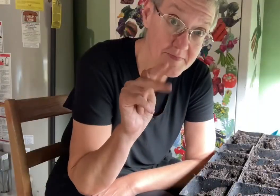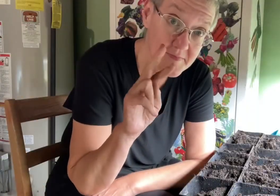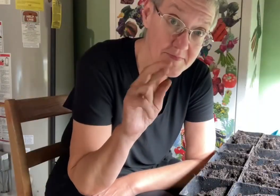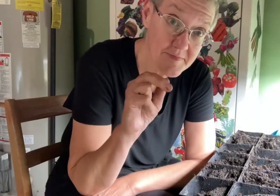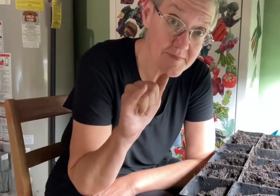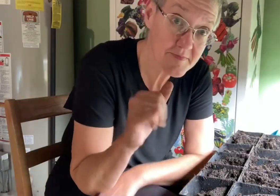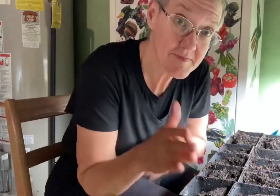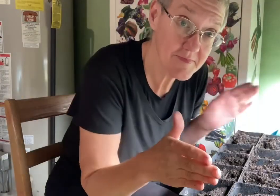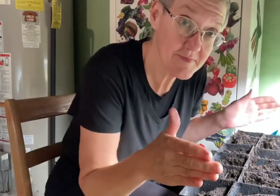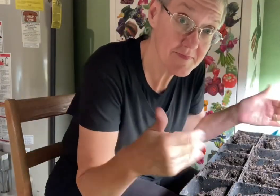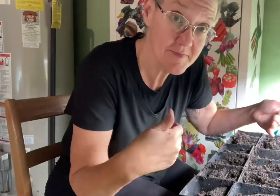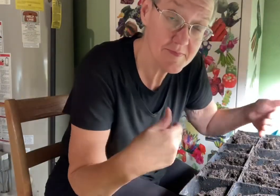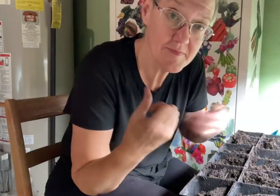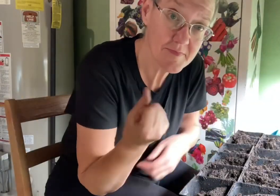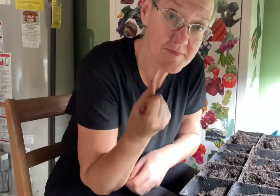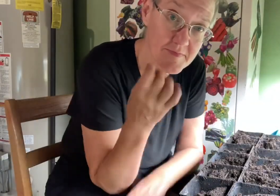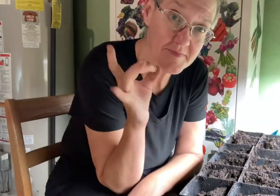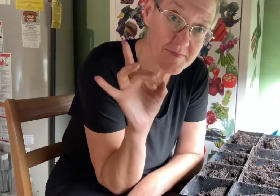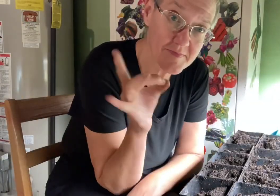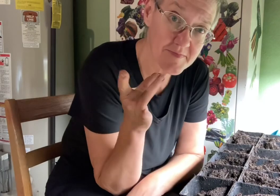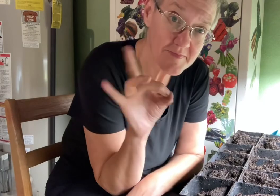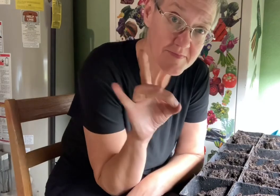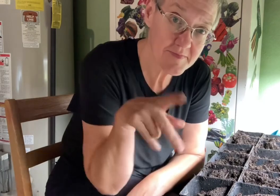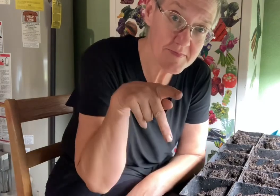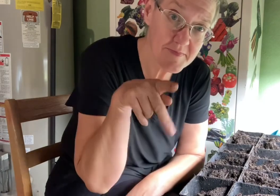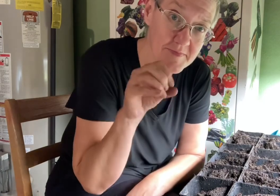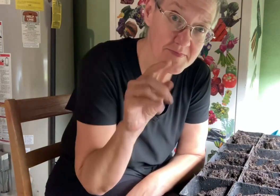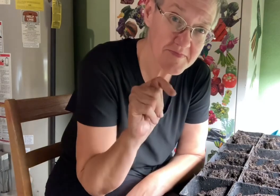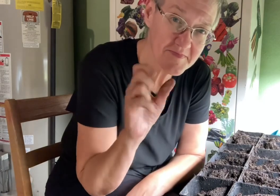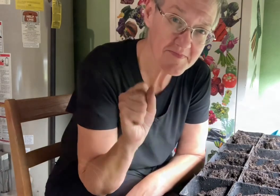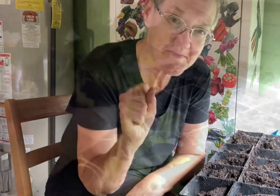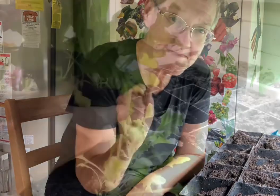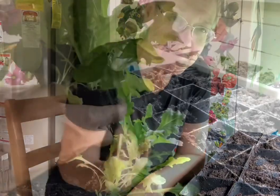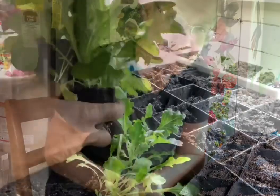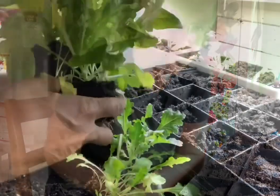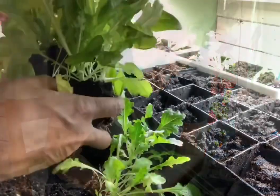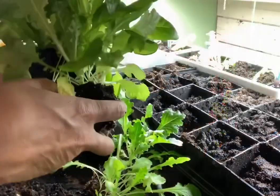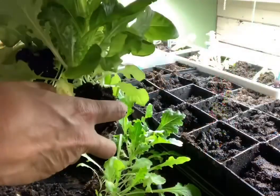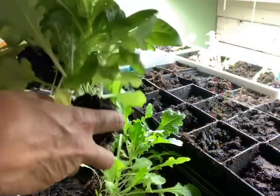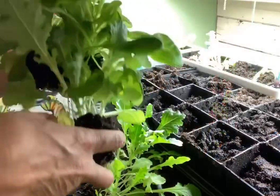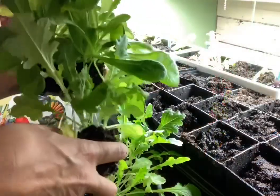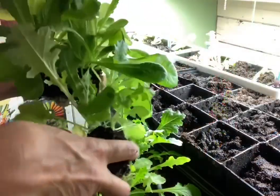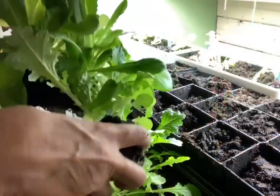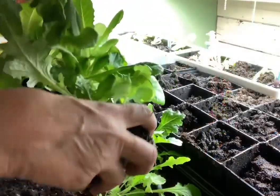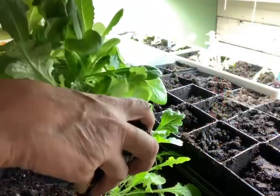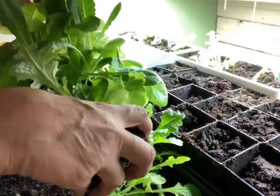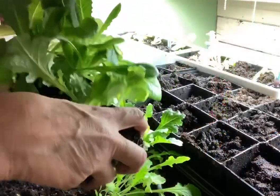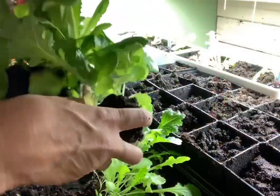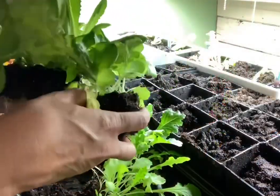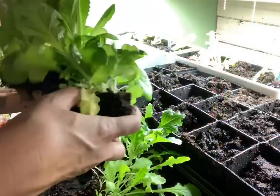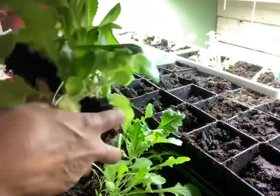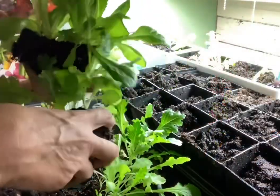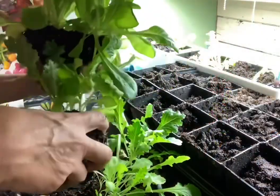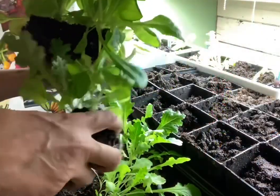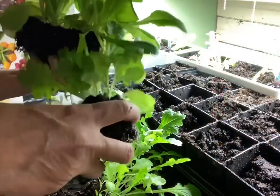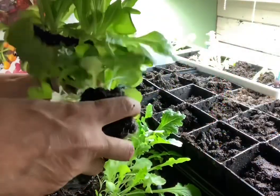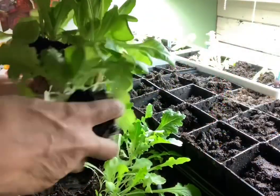Now a 10 by 20 tray holds 18 pots.